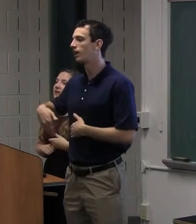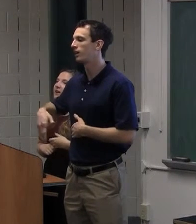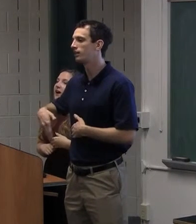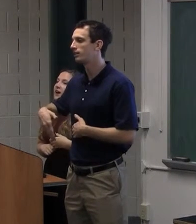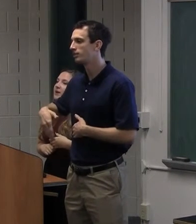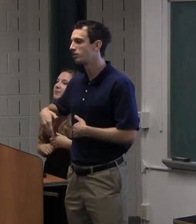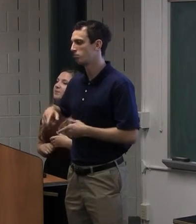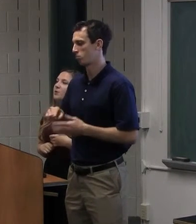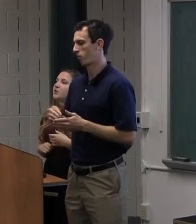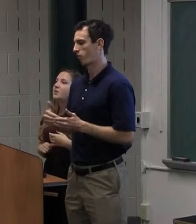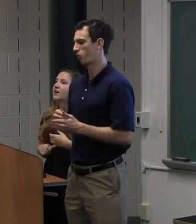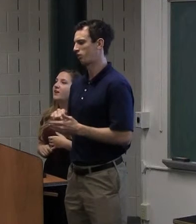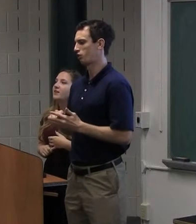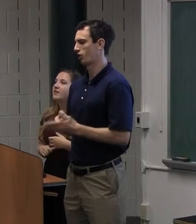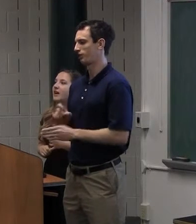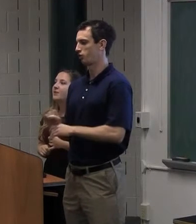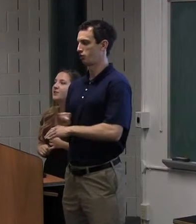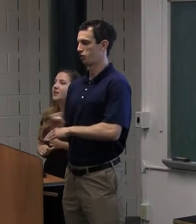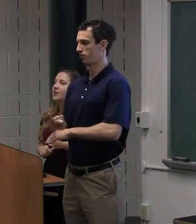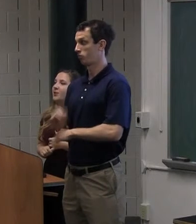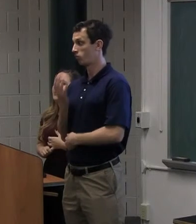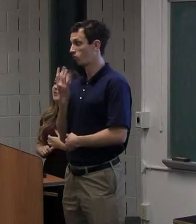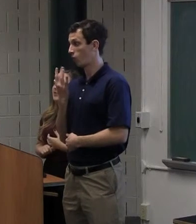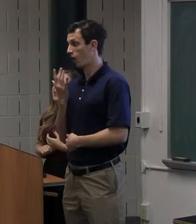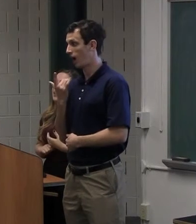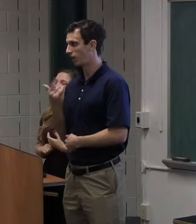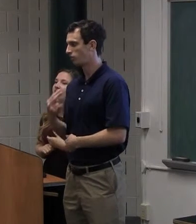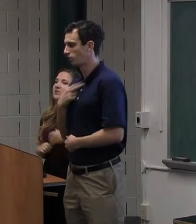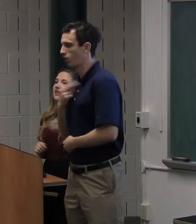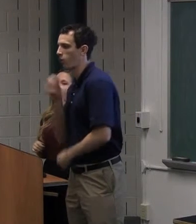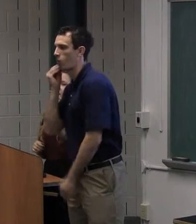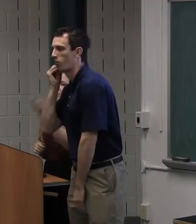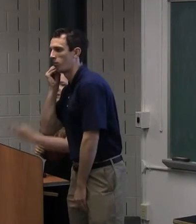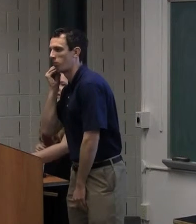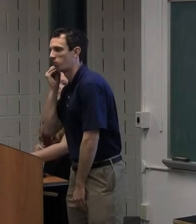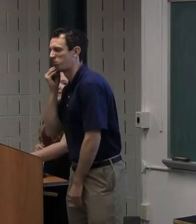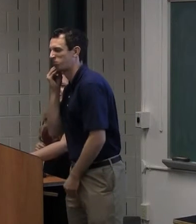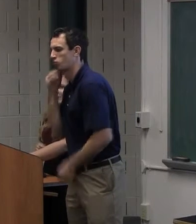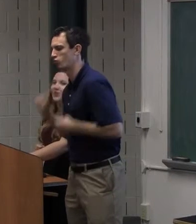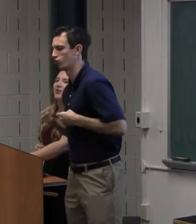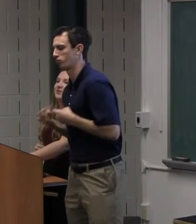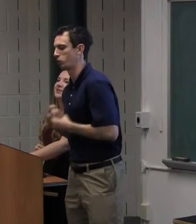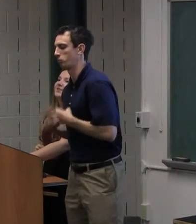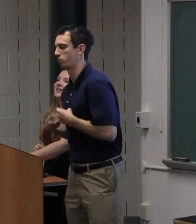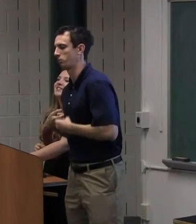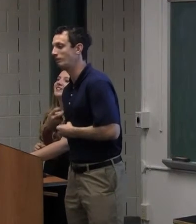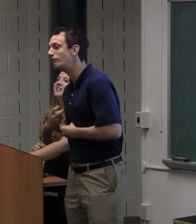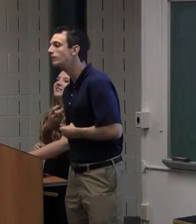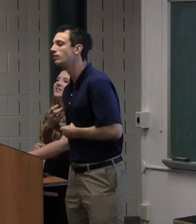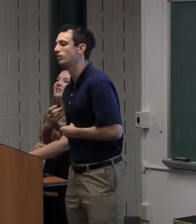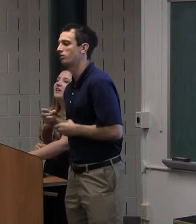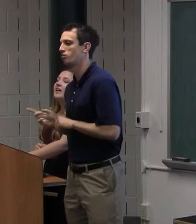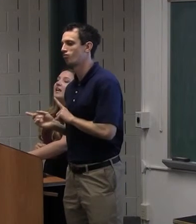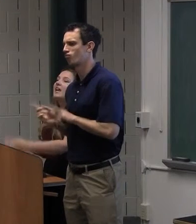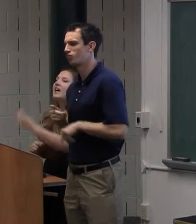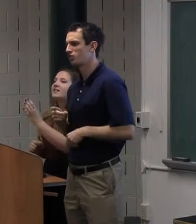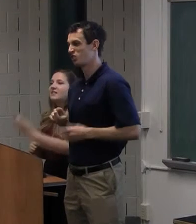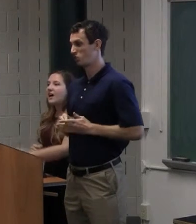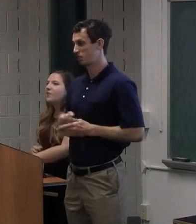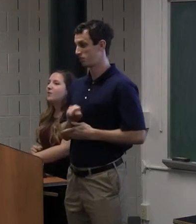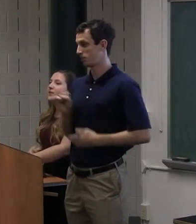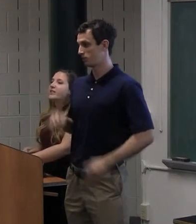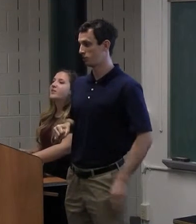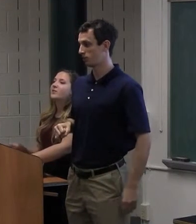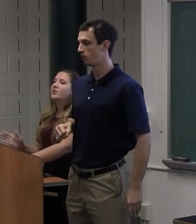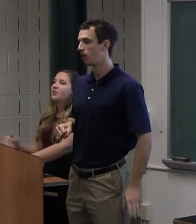internship, mostly because I was stuck at home due to some issues, and I only came in at the start of the semester.